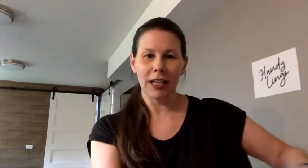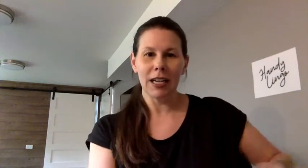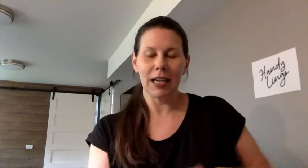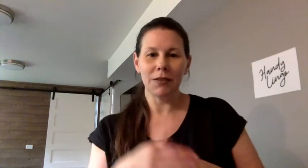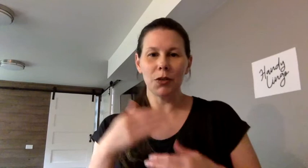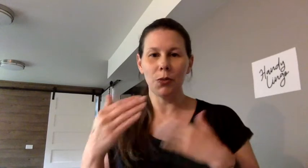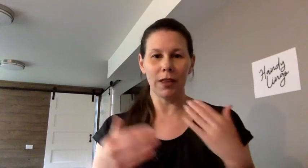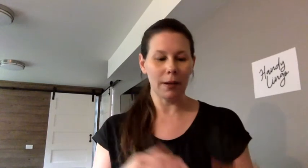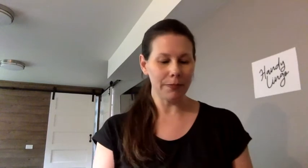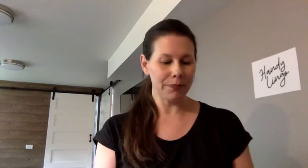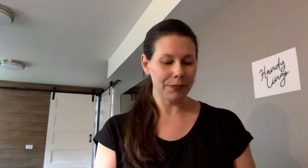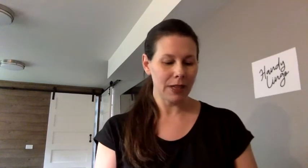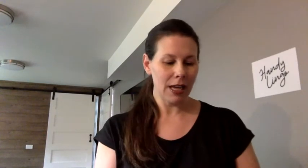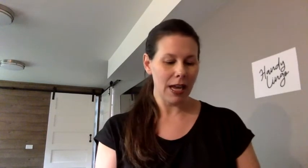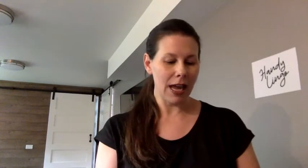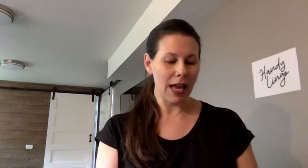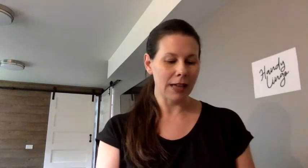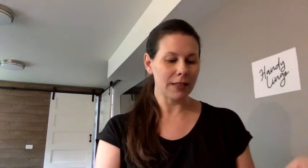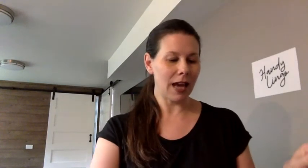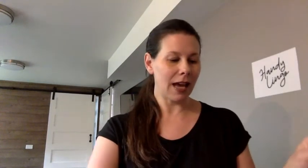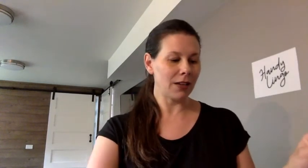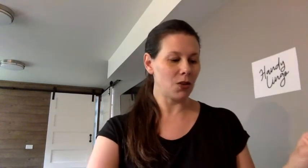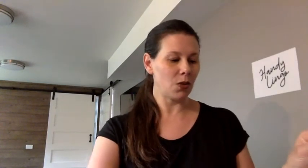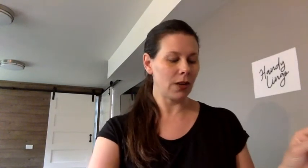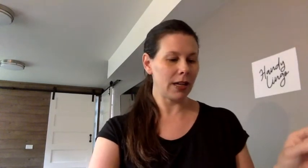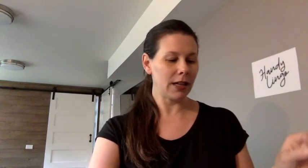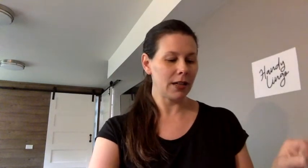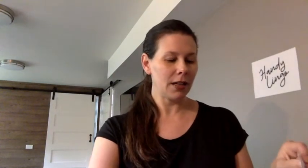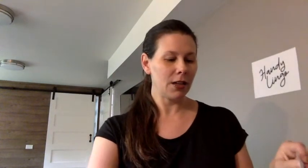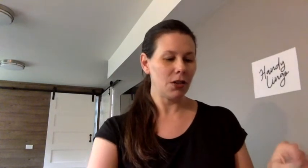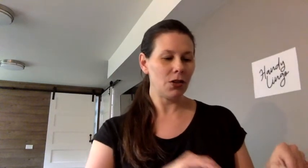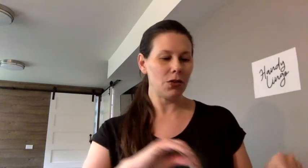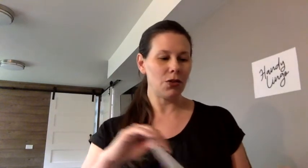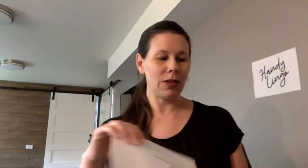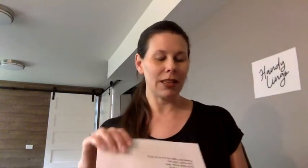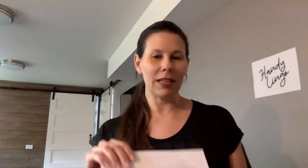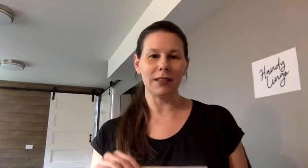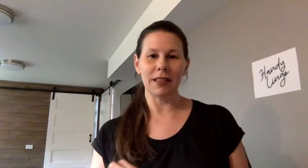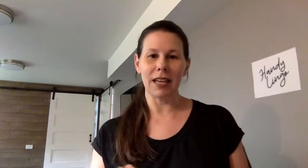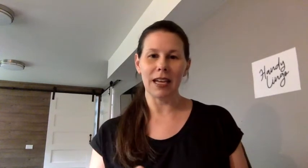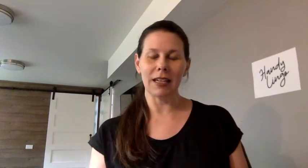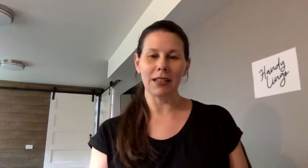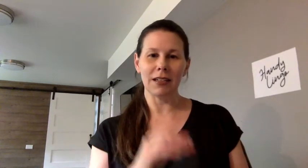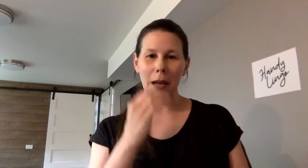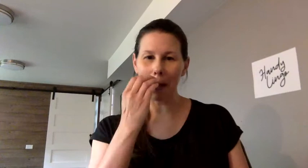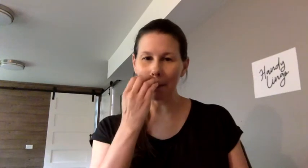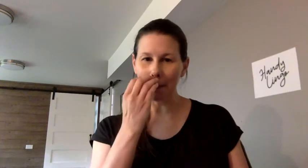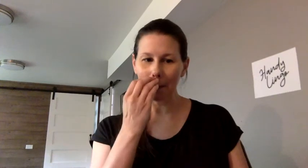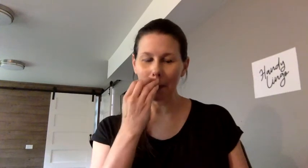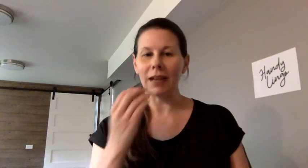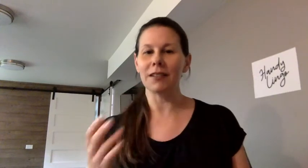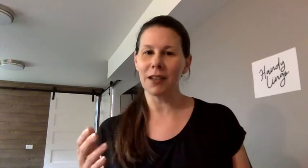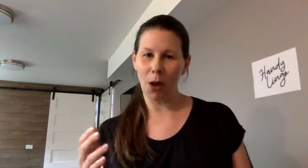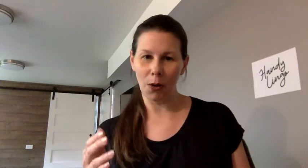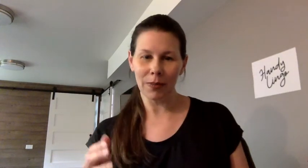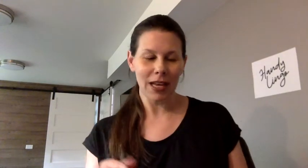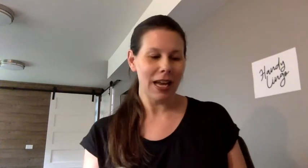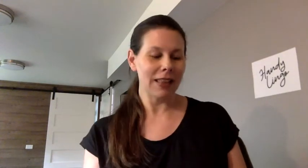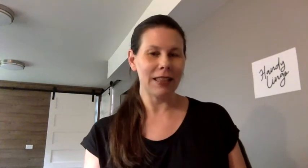It gives a rhythm, and I enjoy doing things that they can practice at home and that they